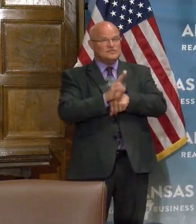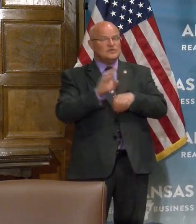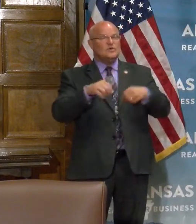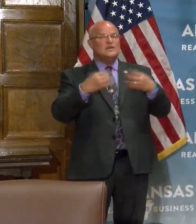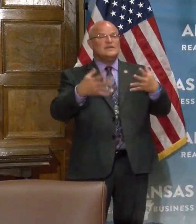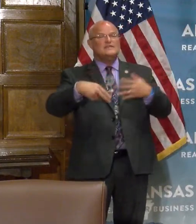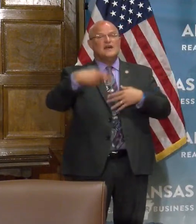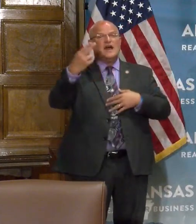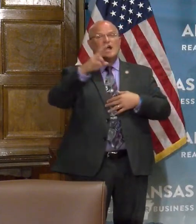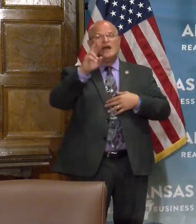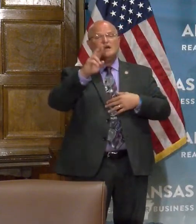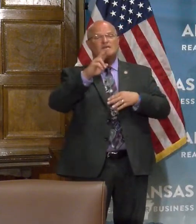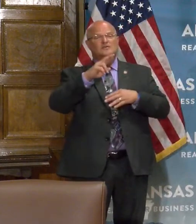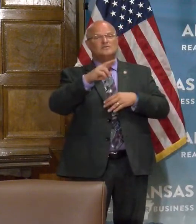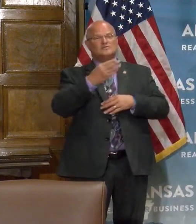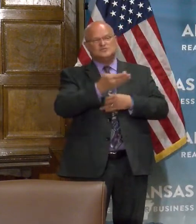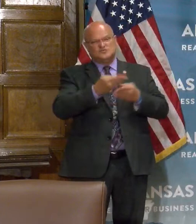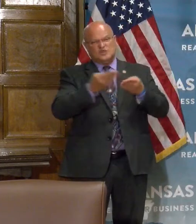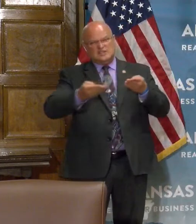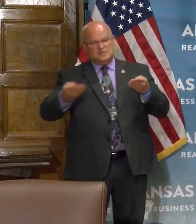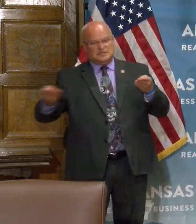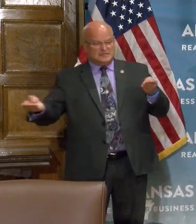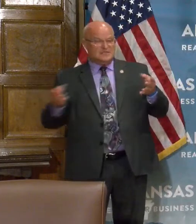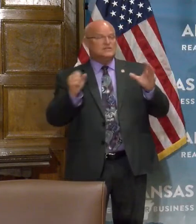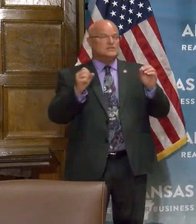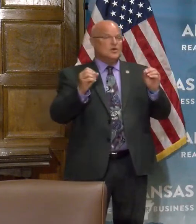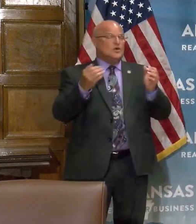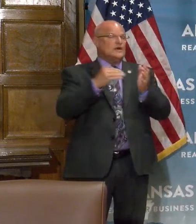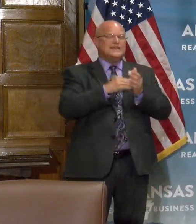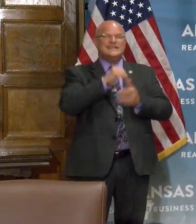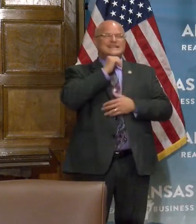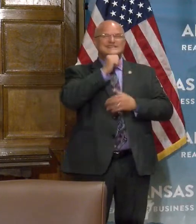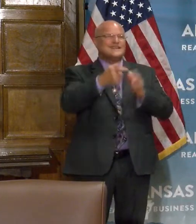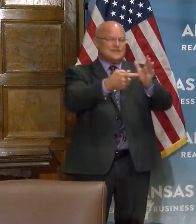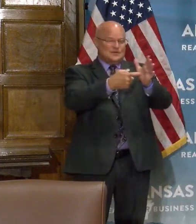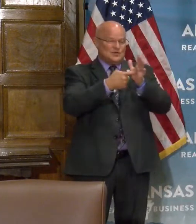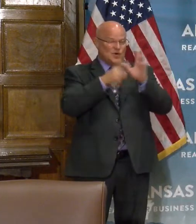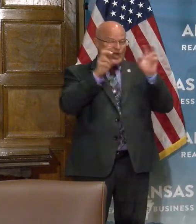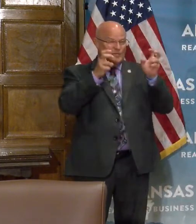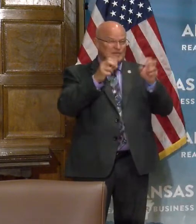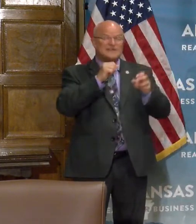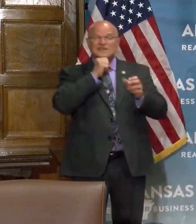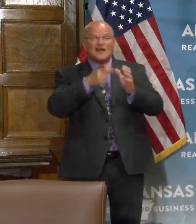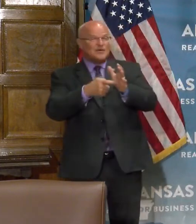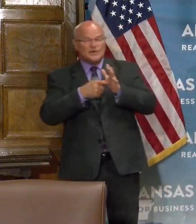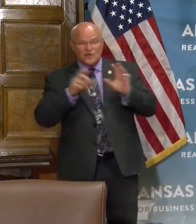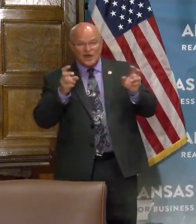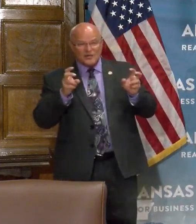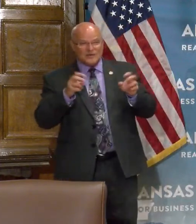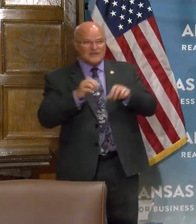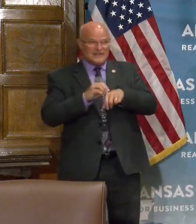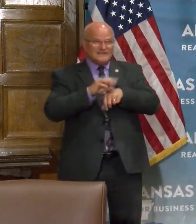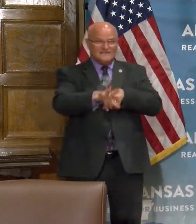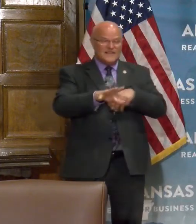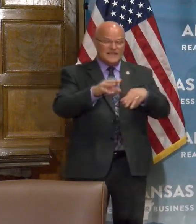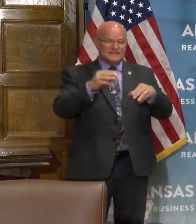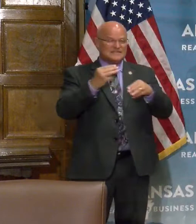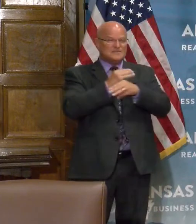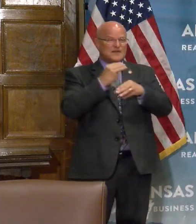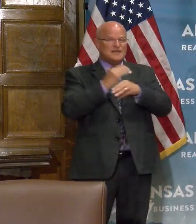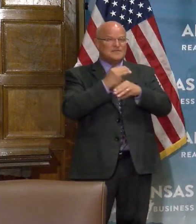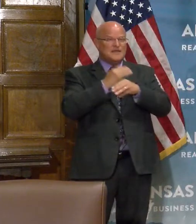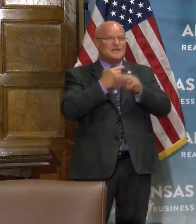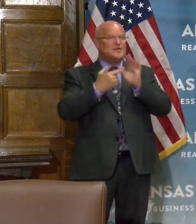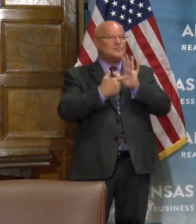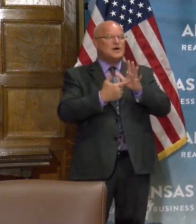give you higher rates of transmission. So again, it's not the requirement versus not requirement that affects the mathematical model.